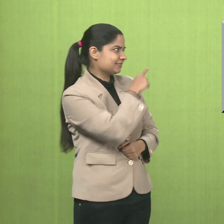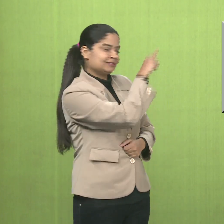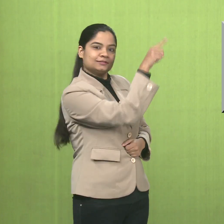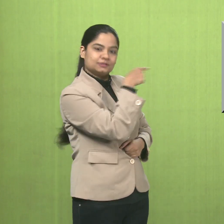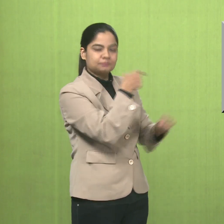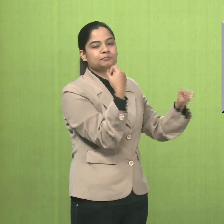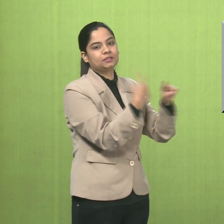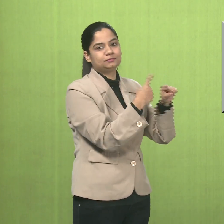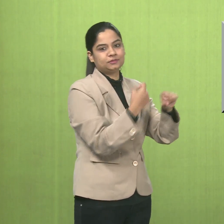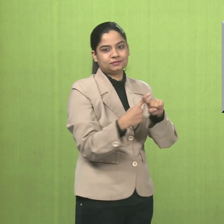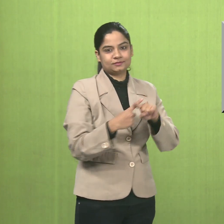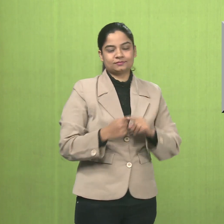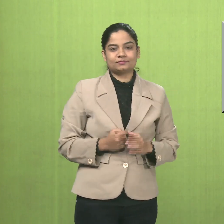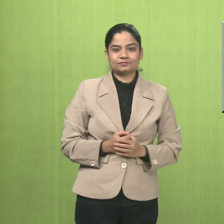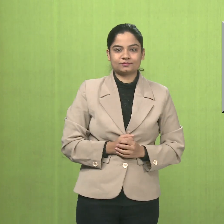toaster, etc. As you can see from the pictures.